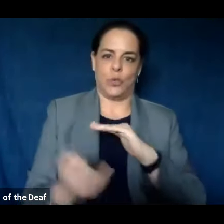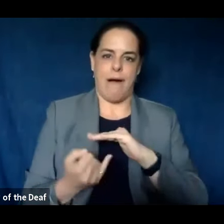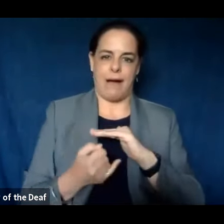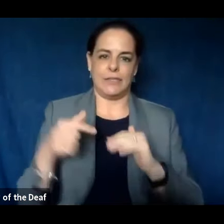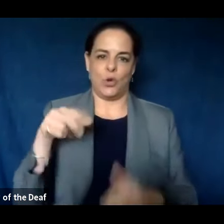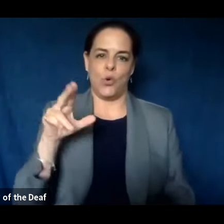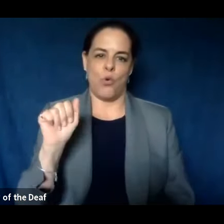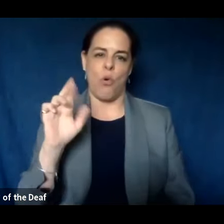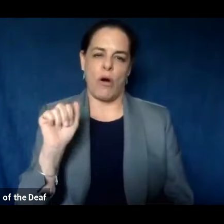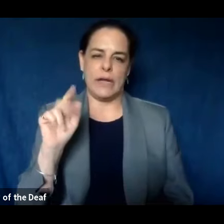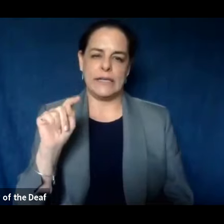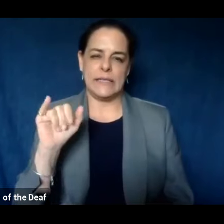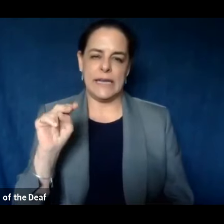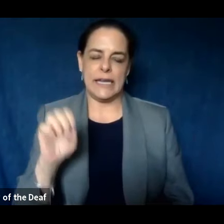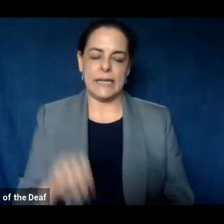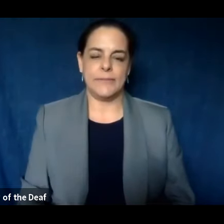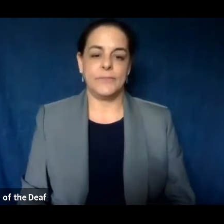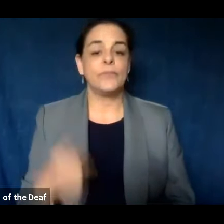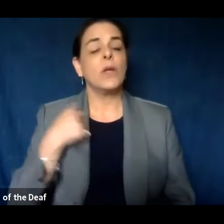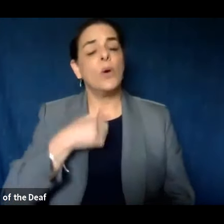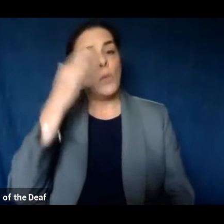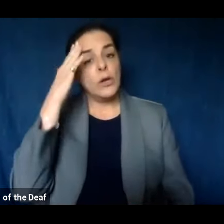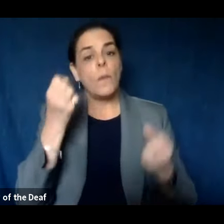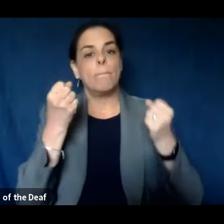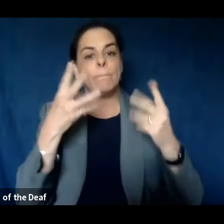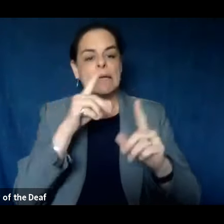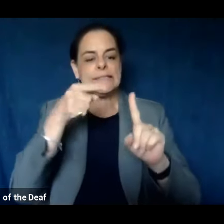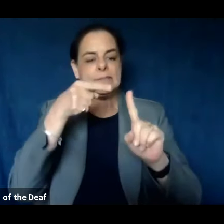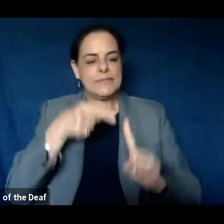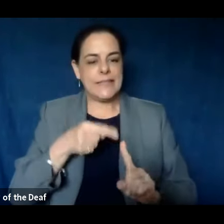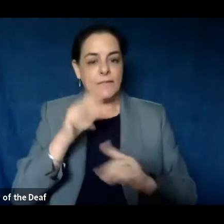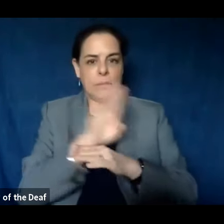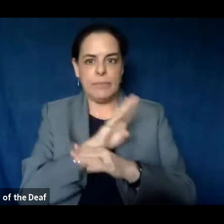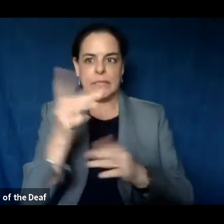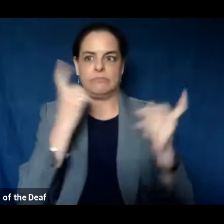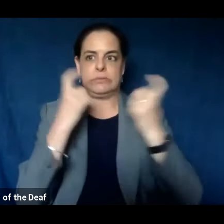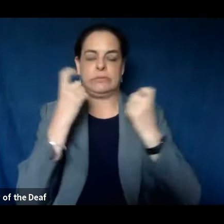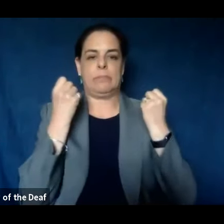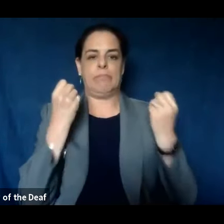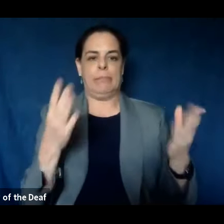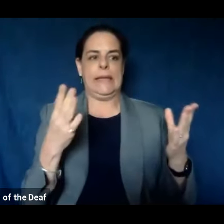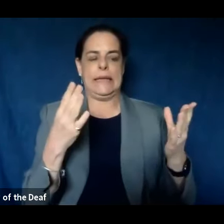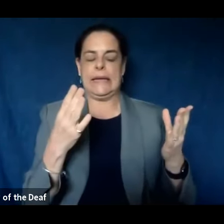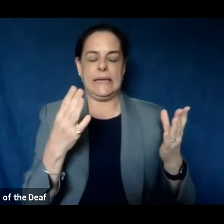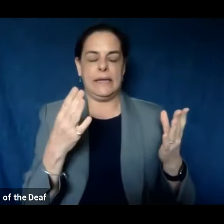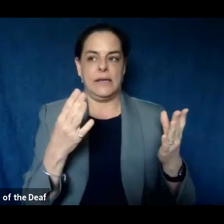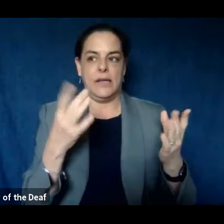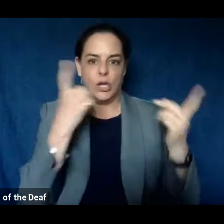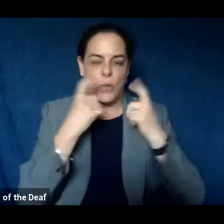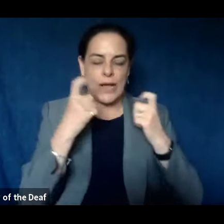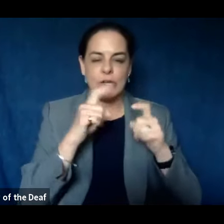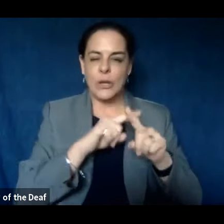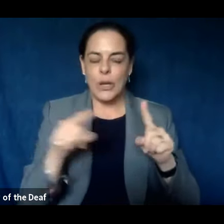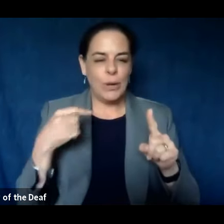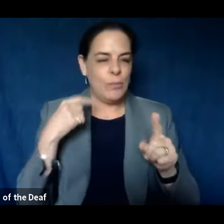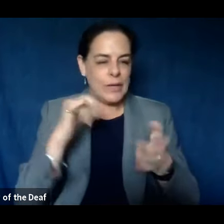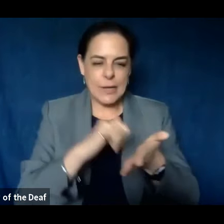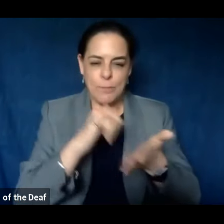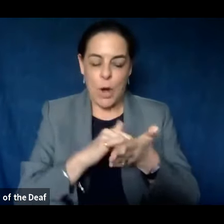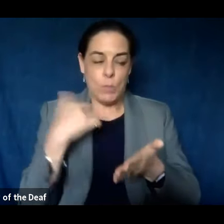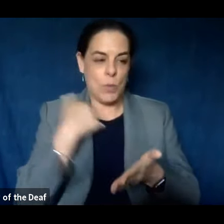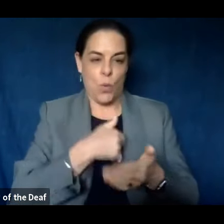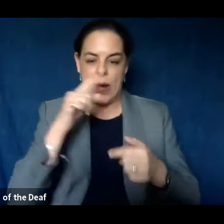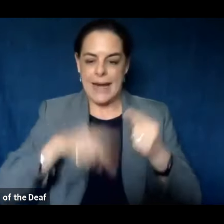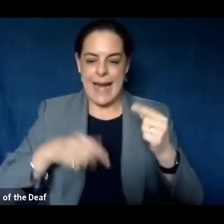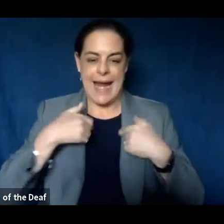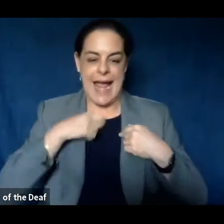know there are many questions about specific businesses. It is not possible for the plan to contain all the specifics for every business